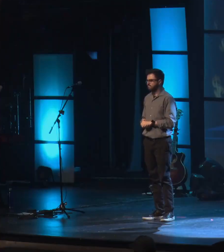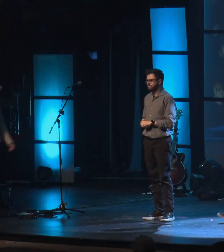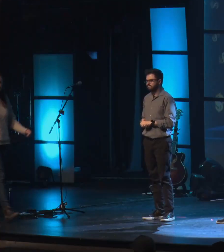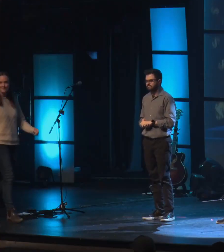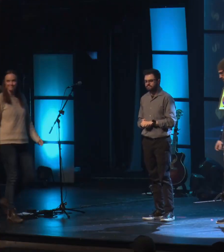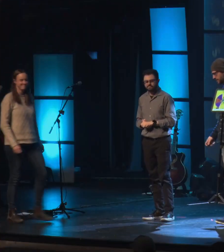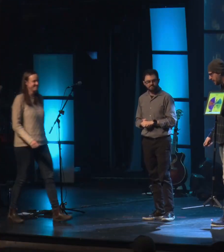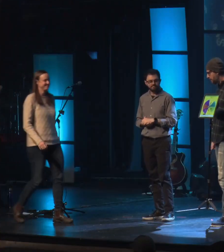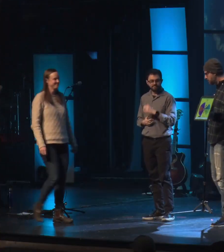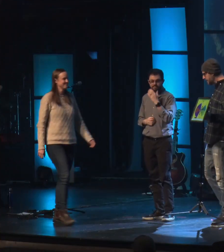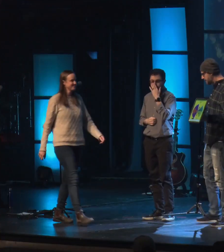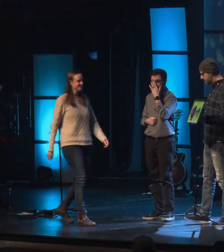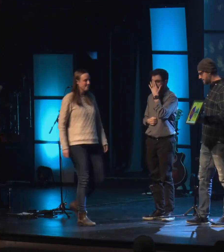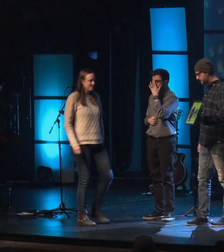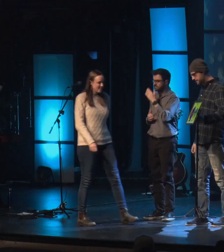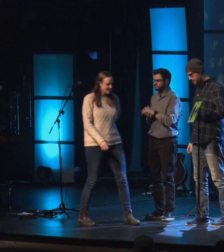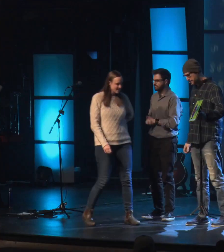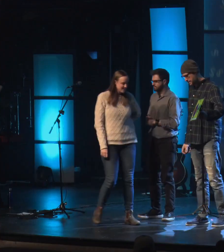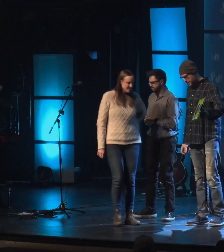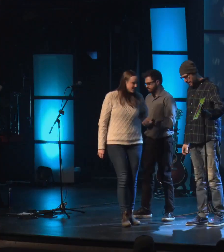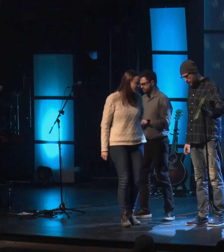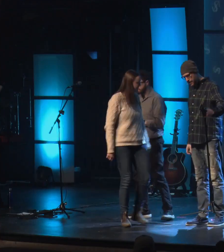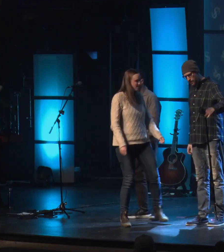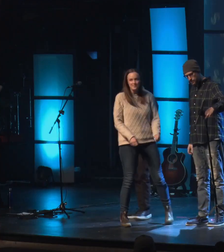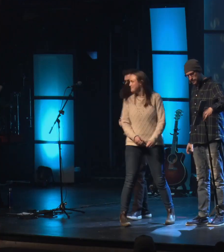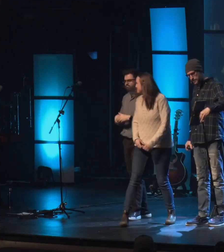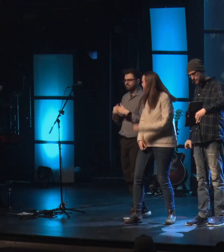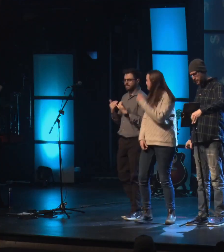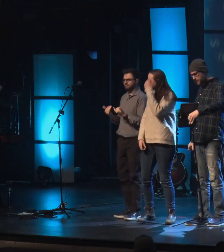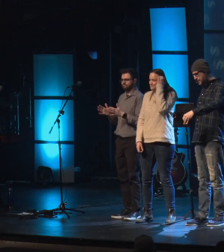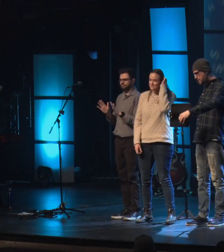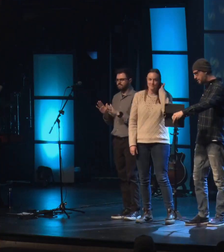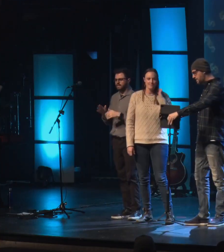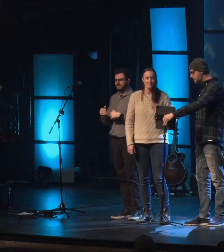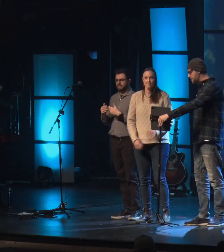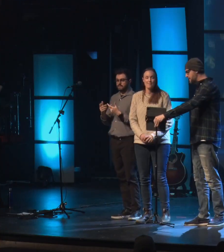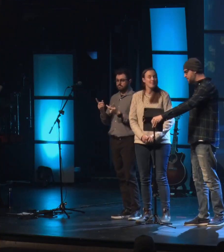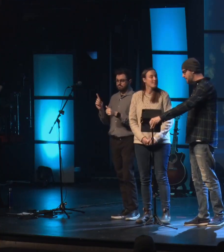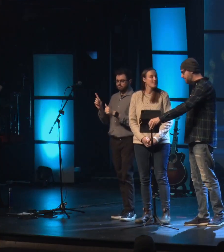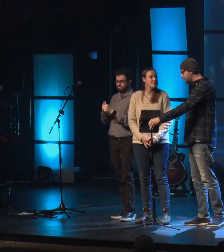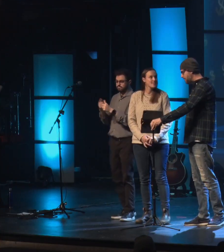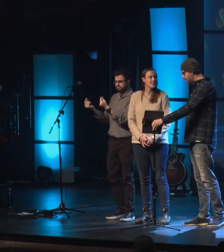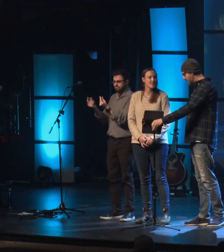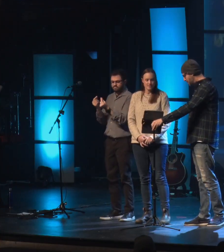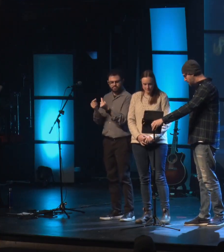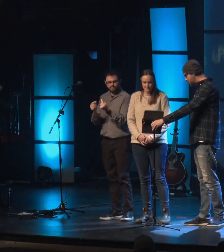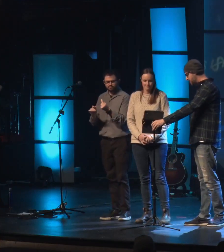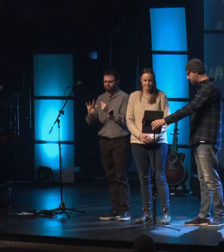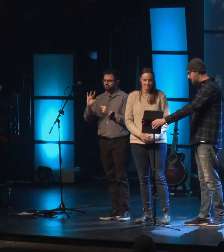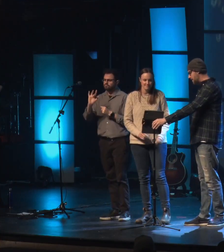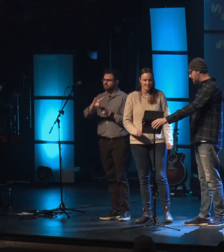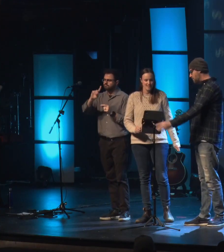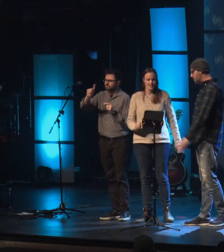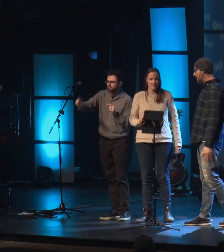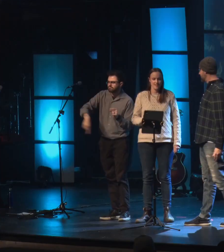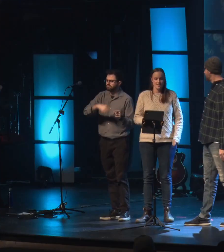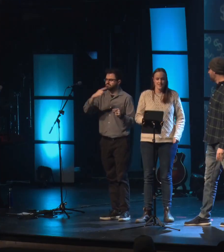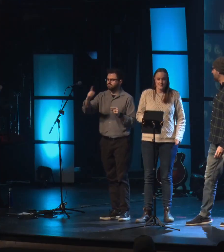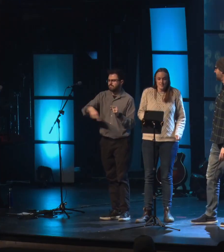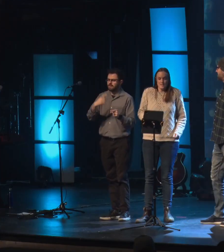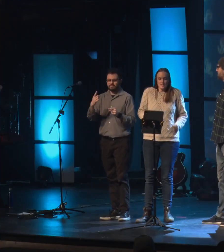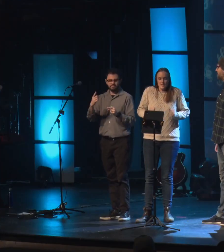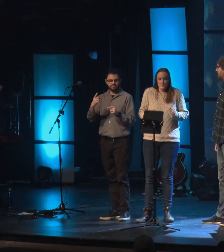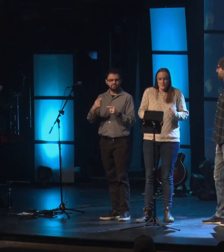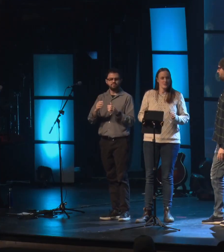All right. Now, Jessica, here we go. First thing you have to do is spin to figure out how much of Ryan's